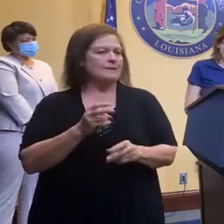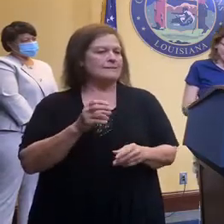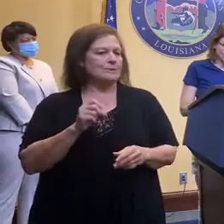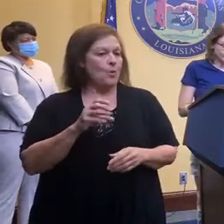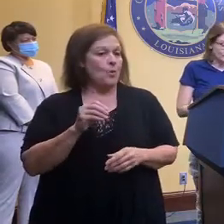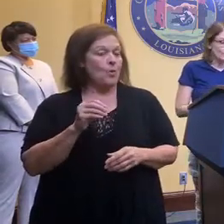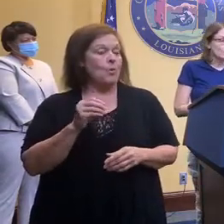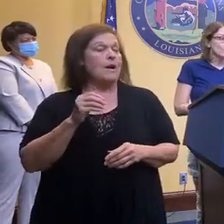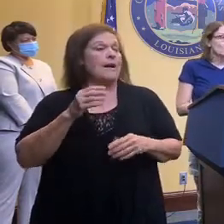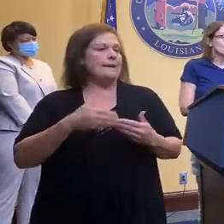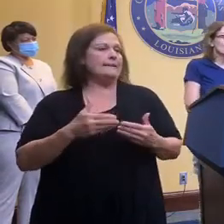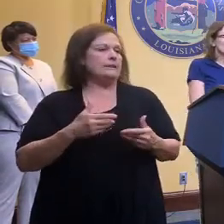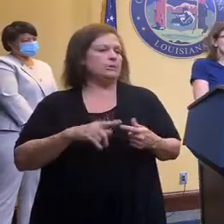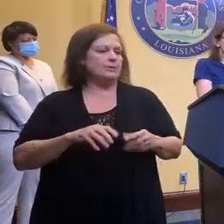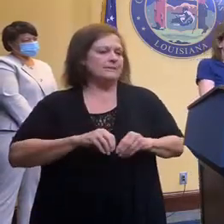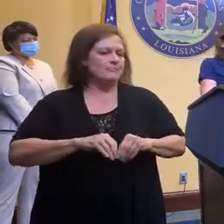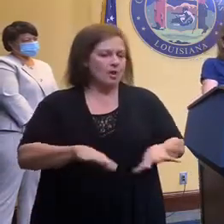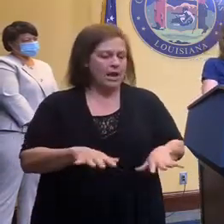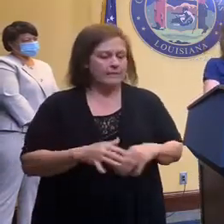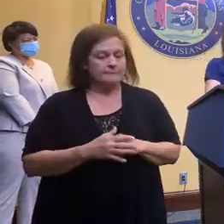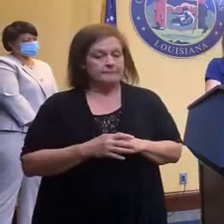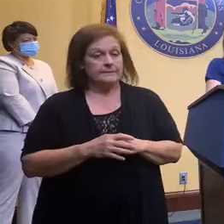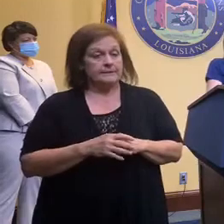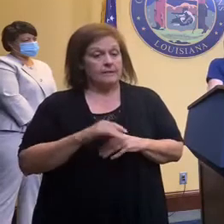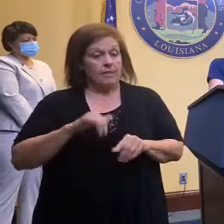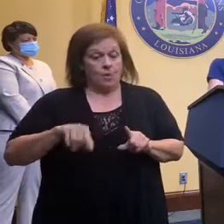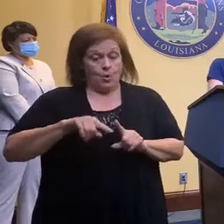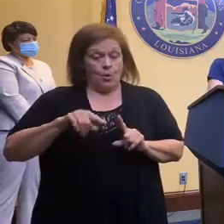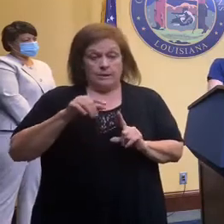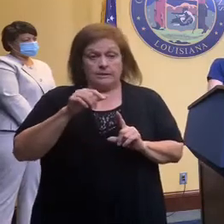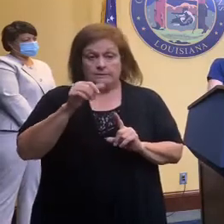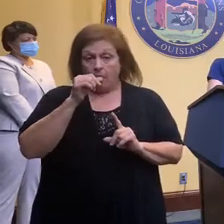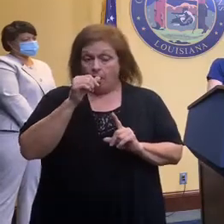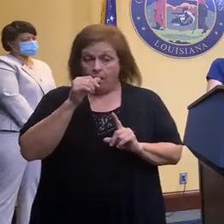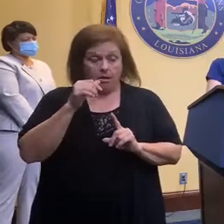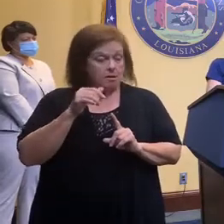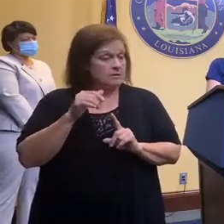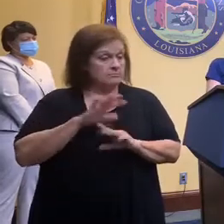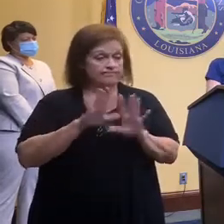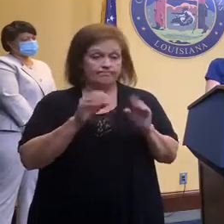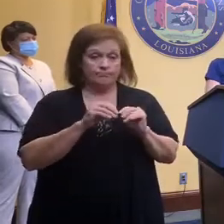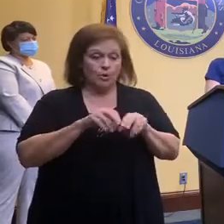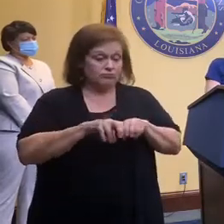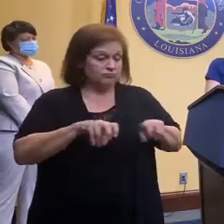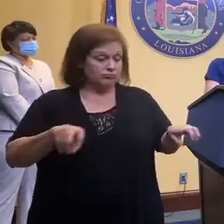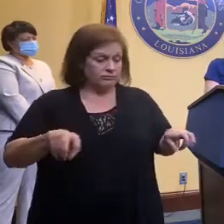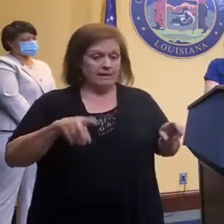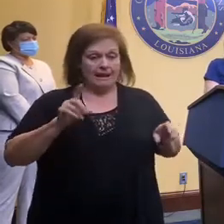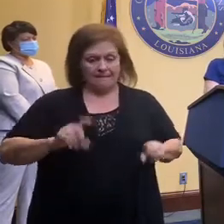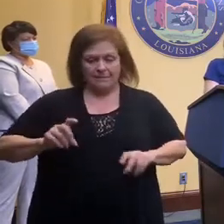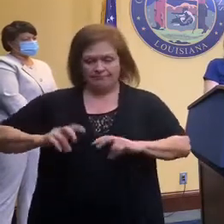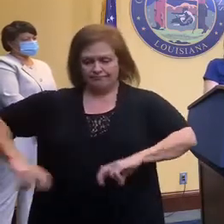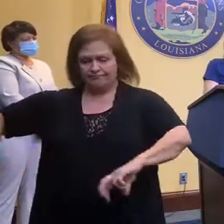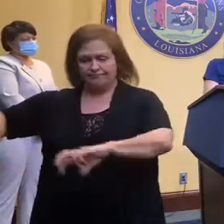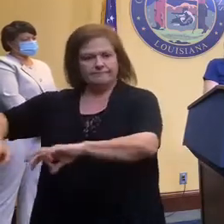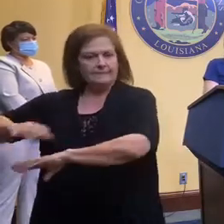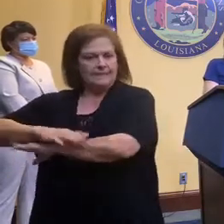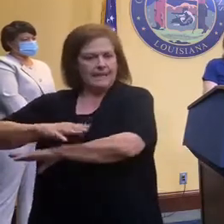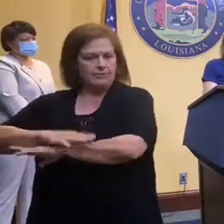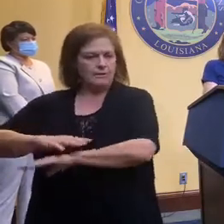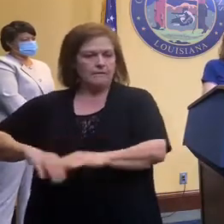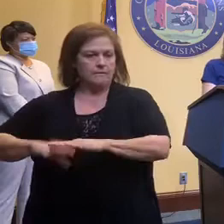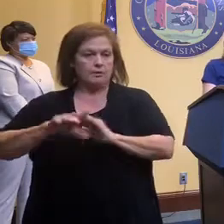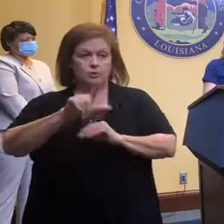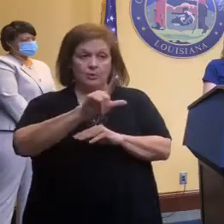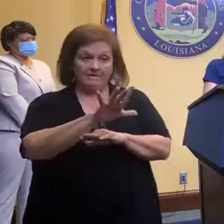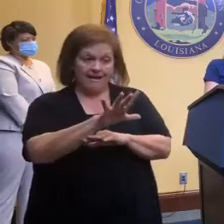much higher. So restricting bars to table service only and limiting indoor gatherings to 25,